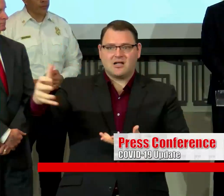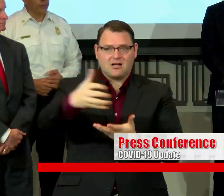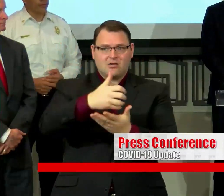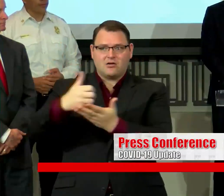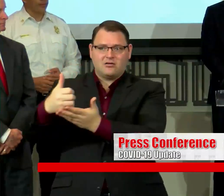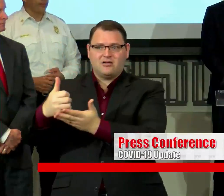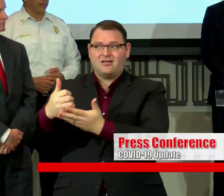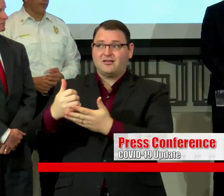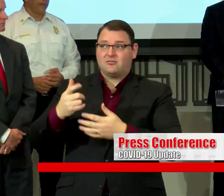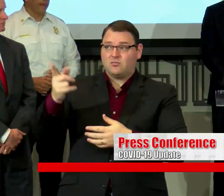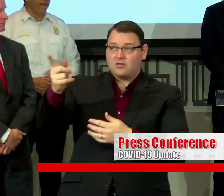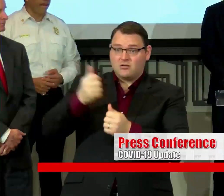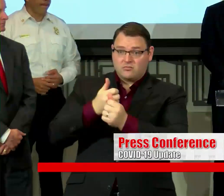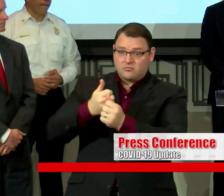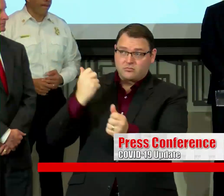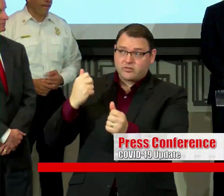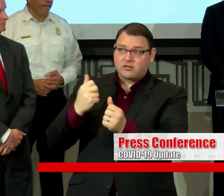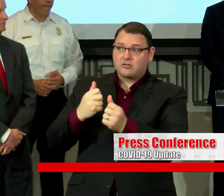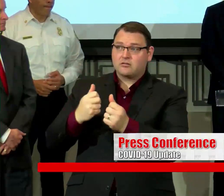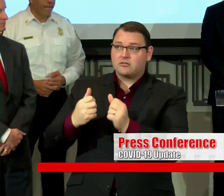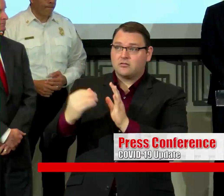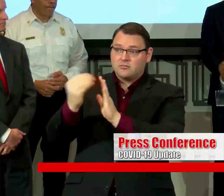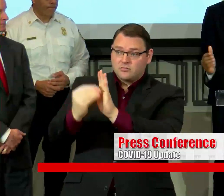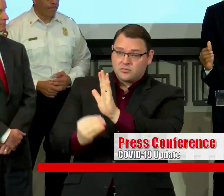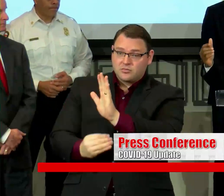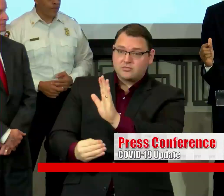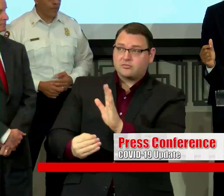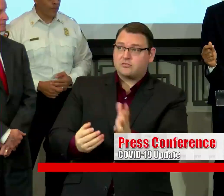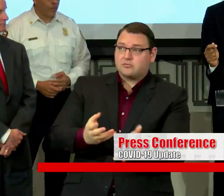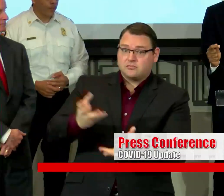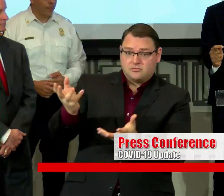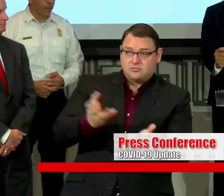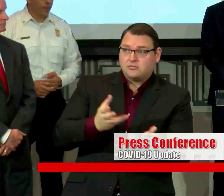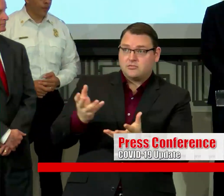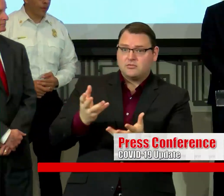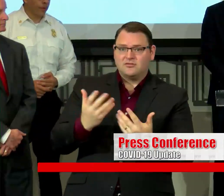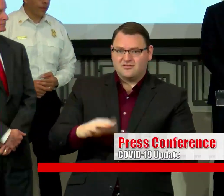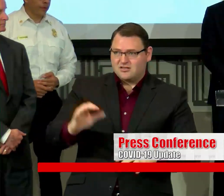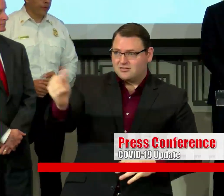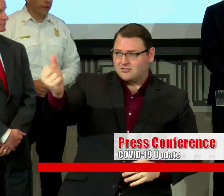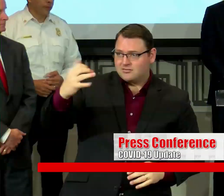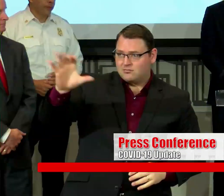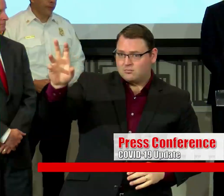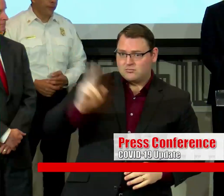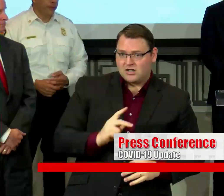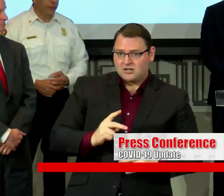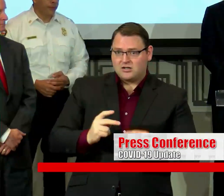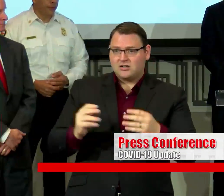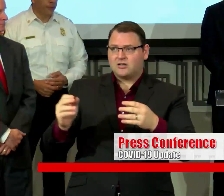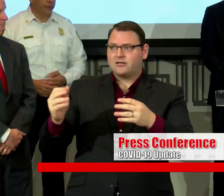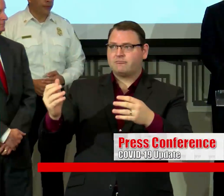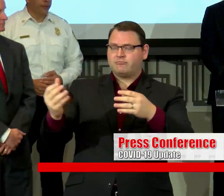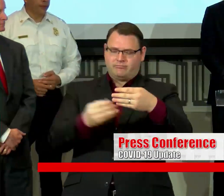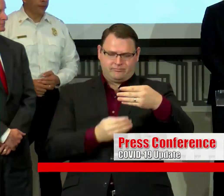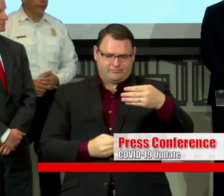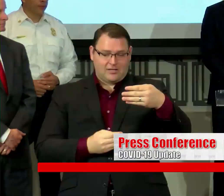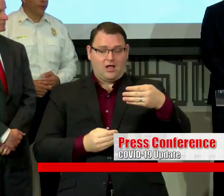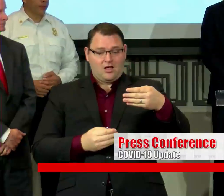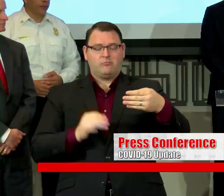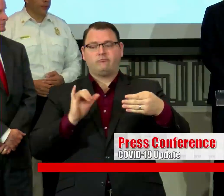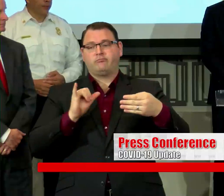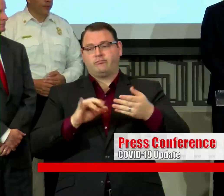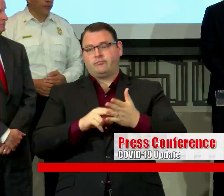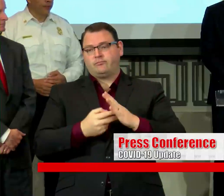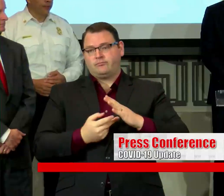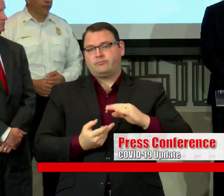there's a backlog in their reporting. And so by the time those numbers come back to us, the numbers can go up. But I